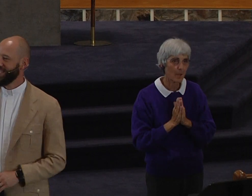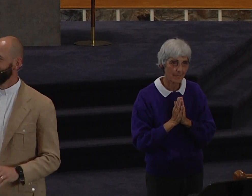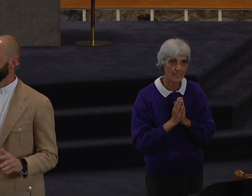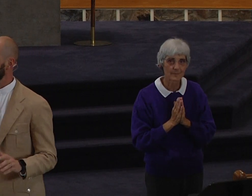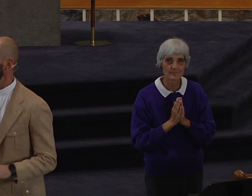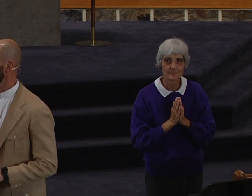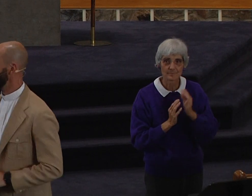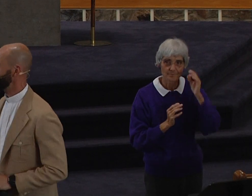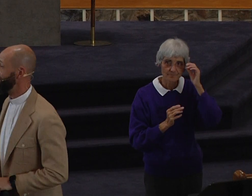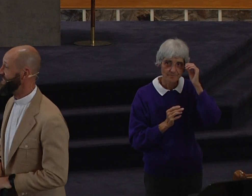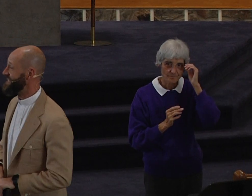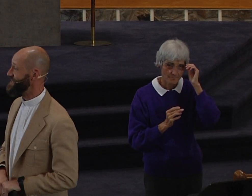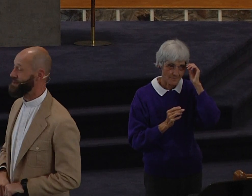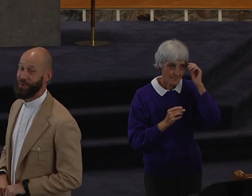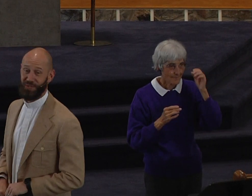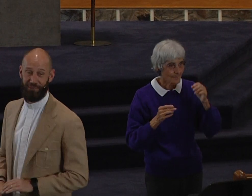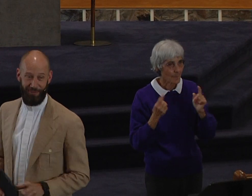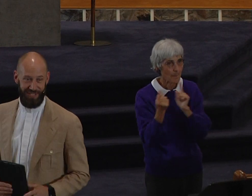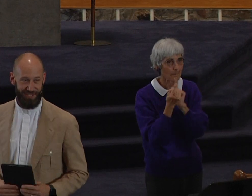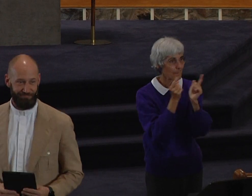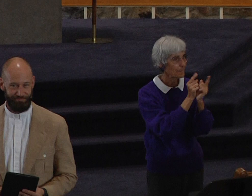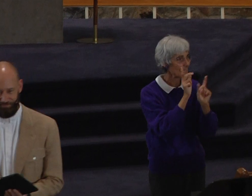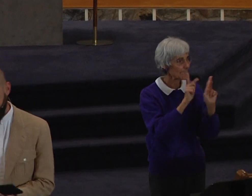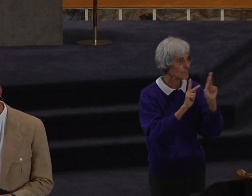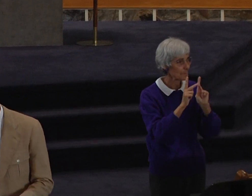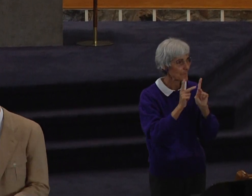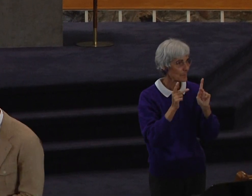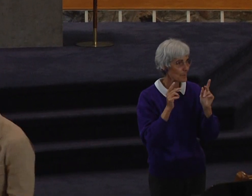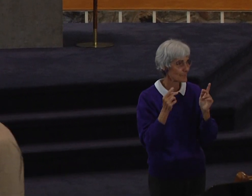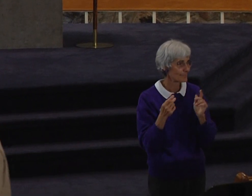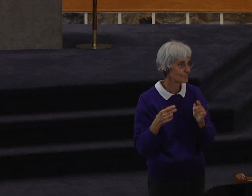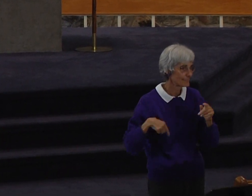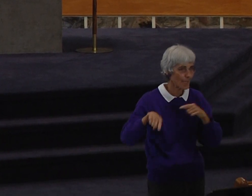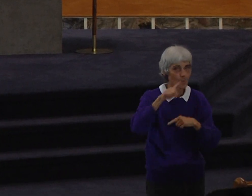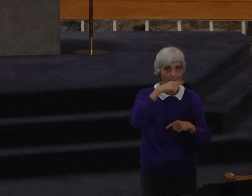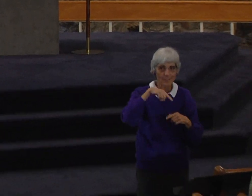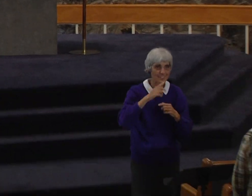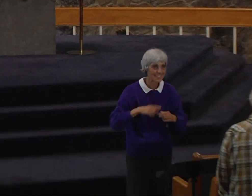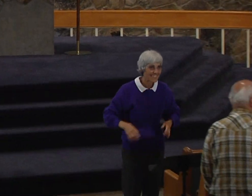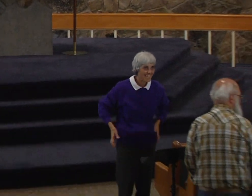Amen. Let's share the love of Jesus with those around us.